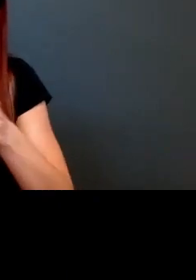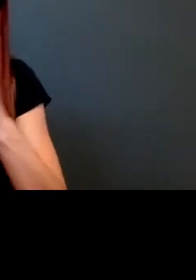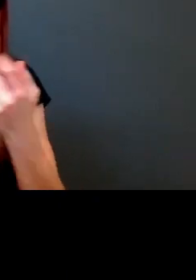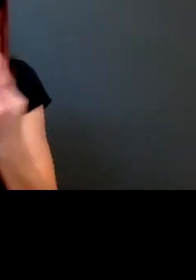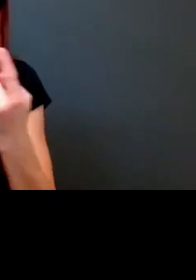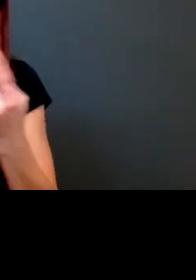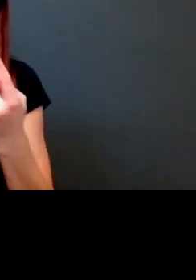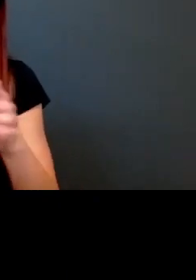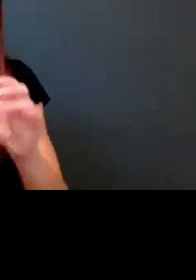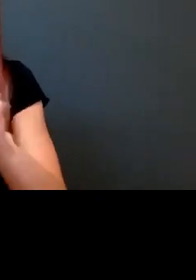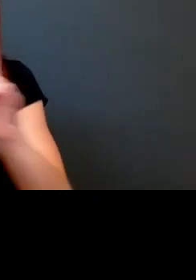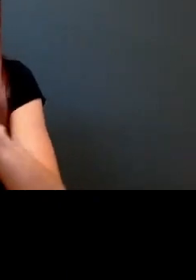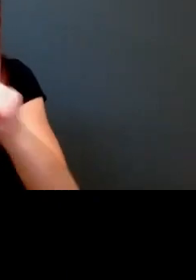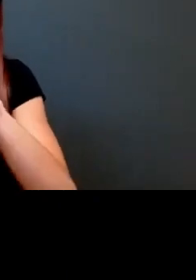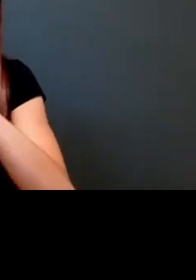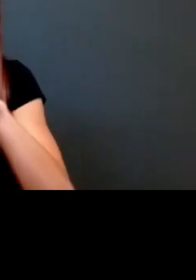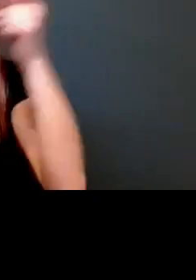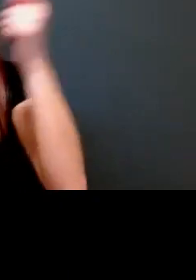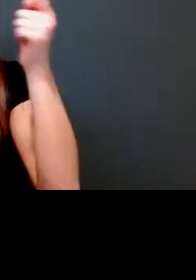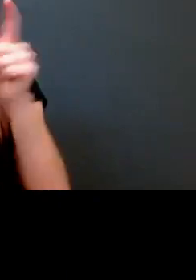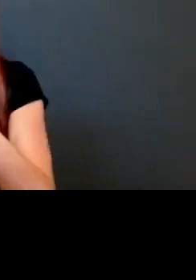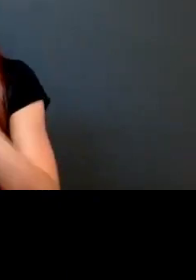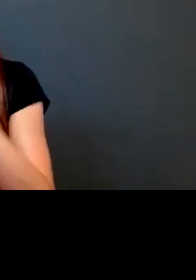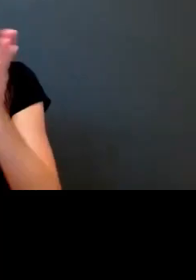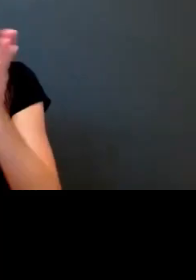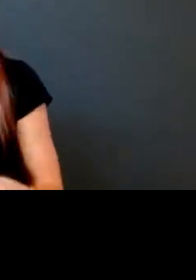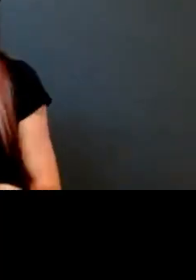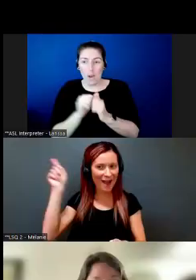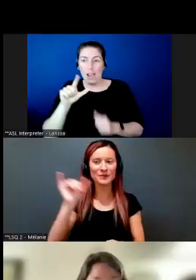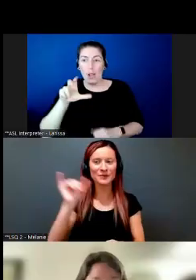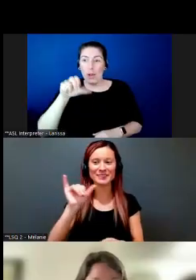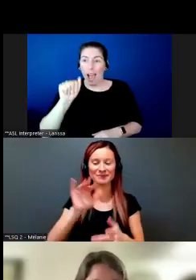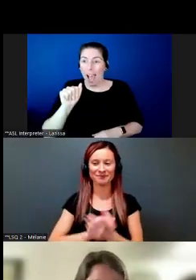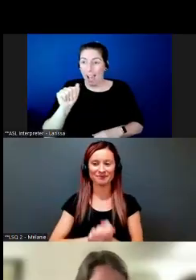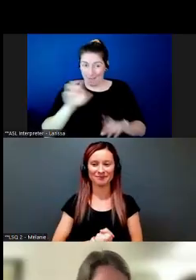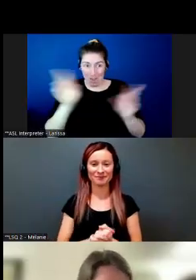to move your body with Luca. Thanks, Kyra.